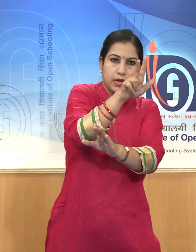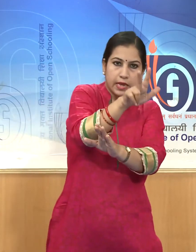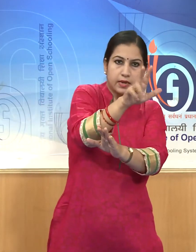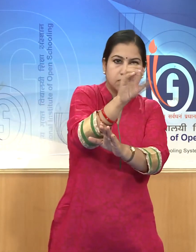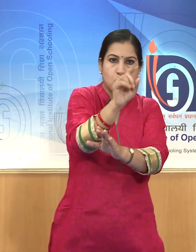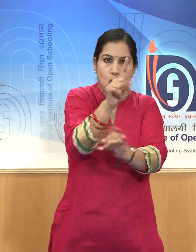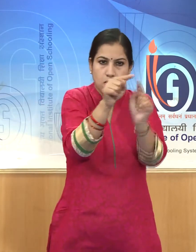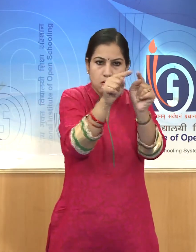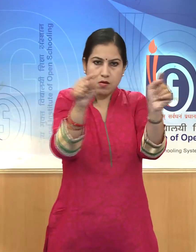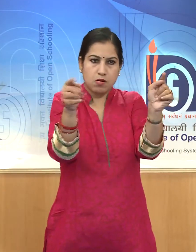under the influence